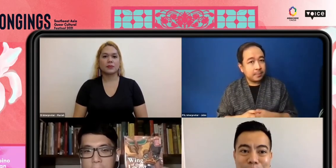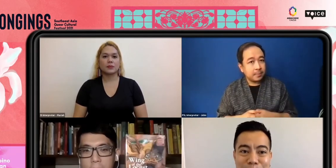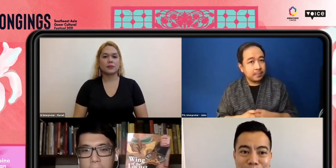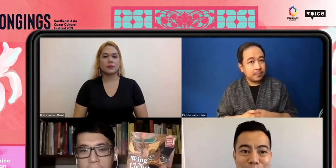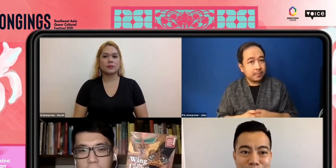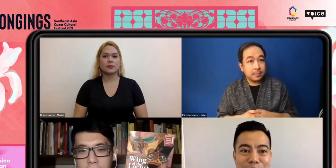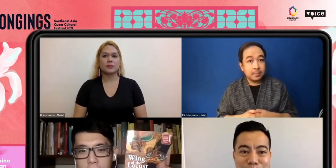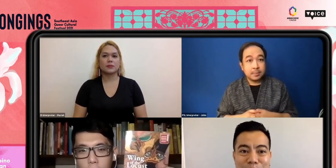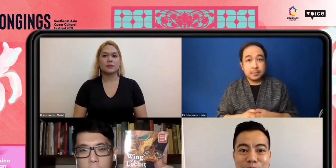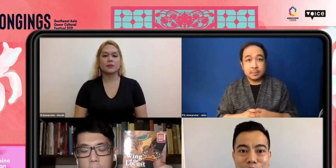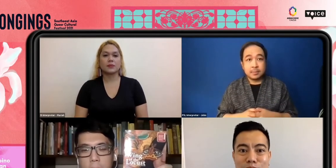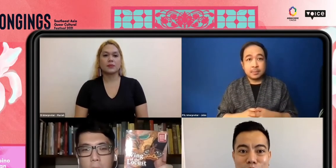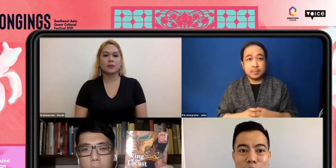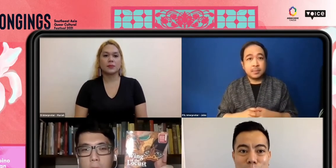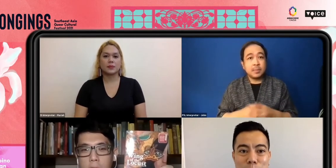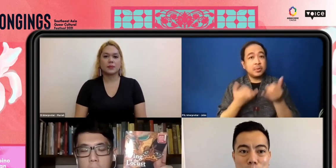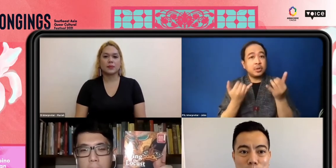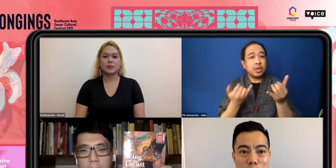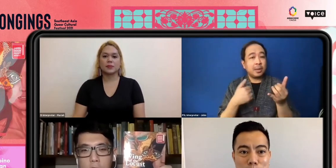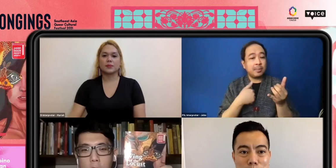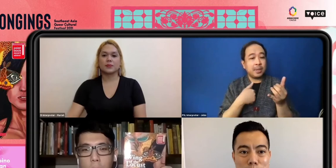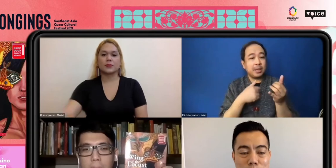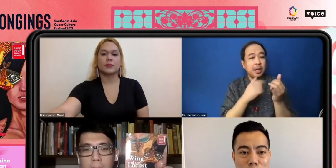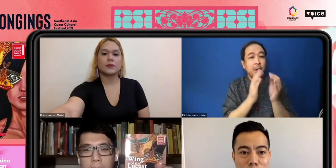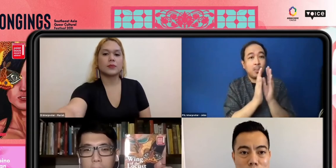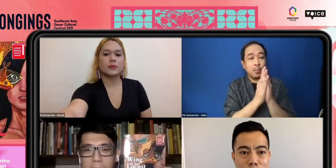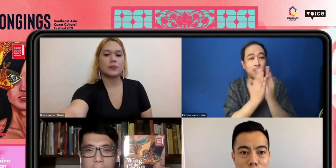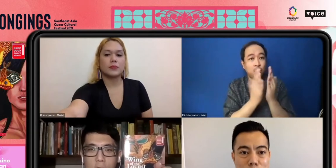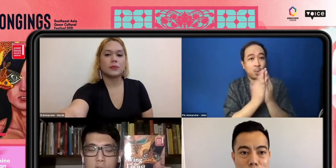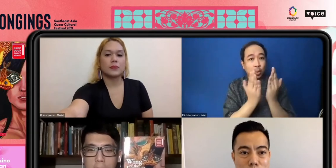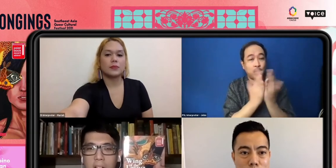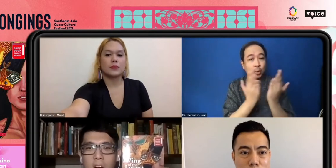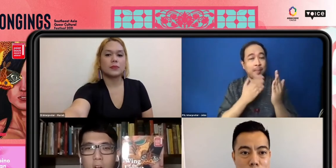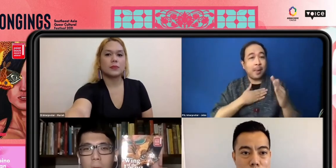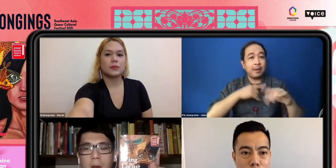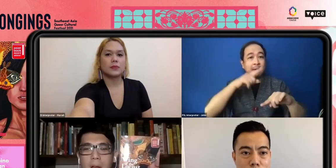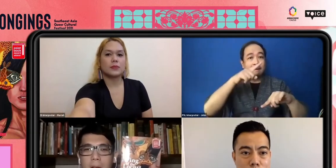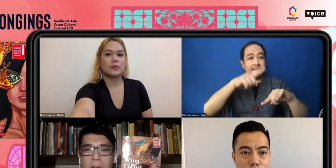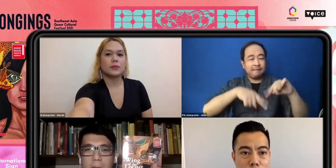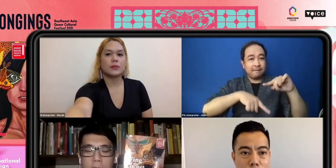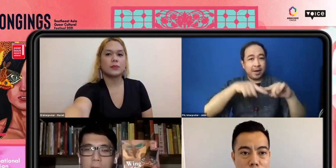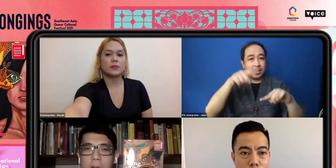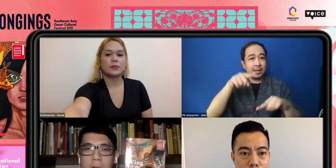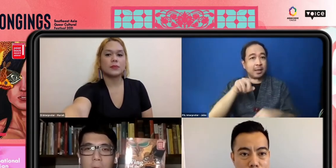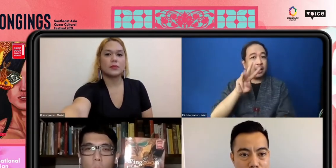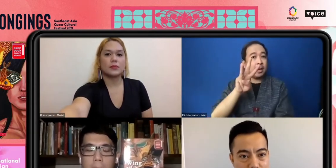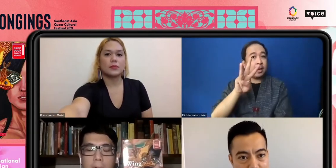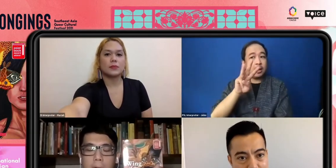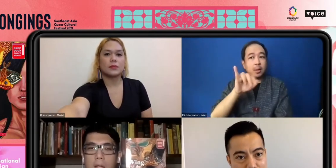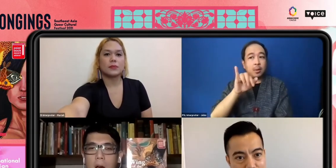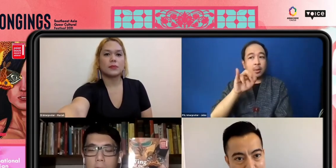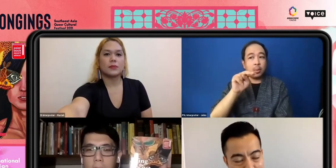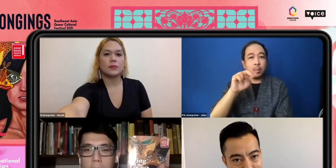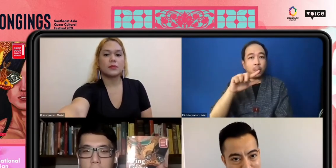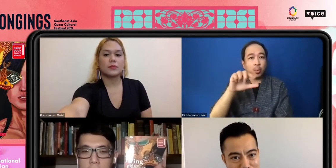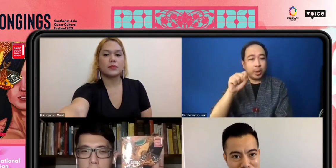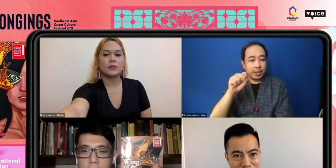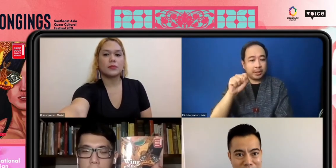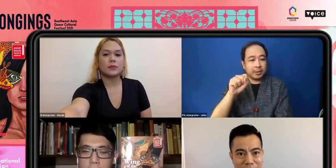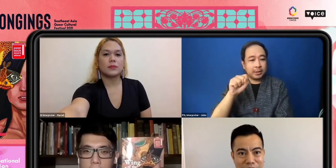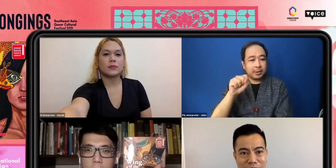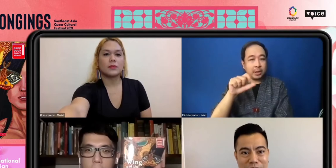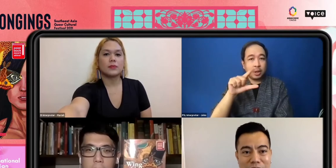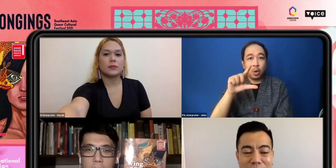my friend, Wing of the Locust by Joel Donato Ching Jacob. It's a YA novel